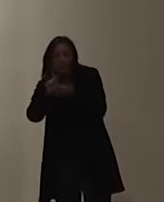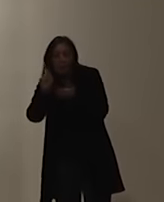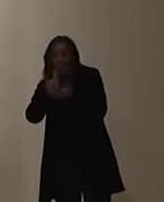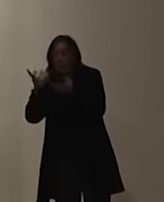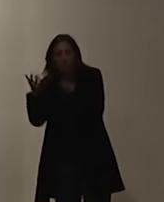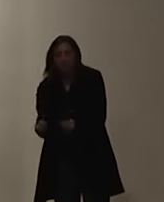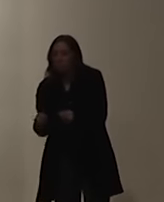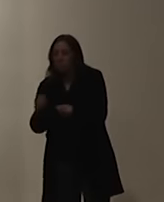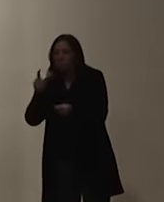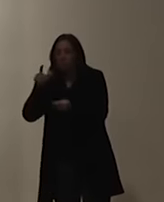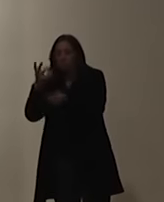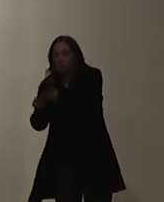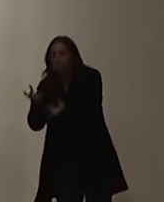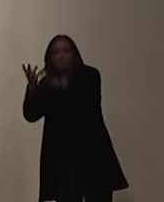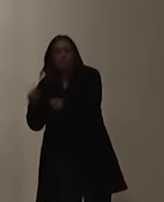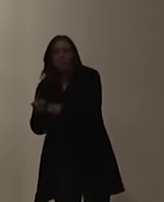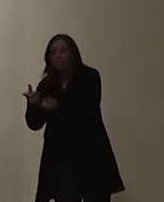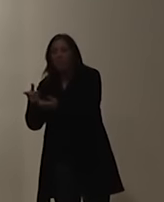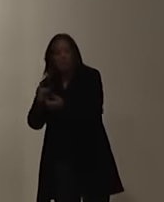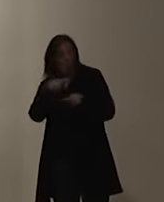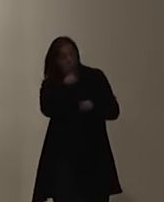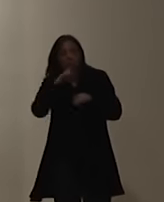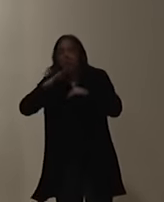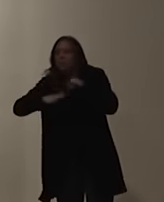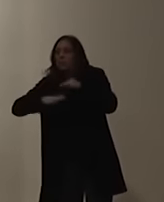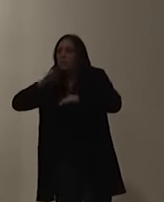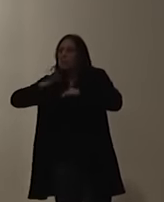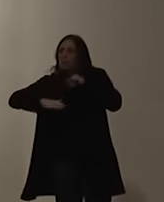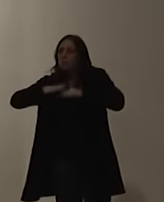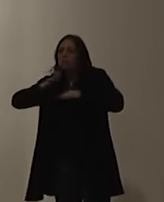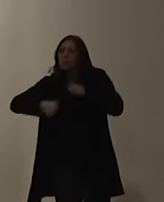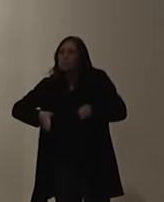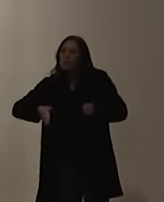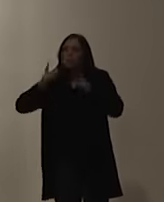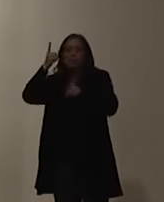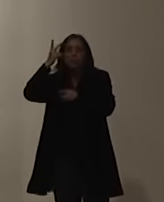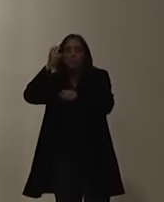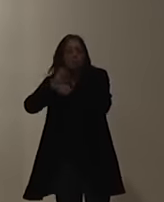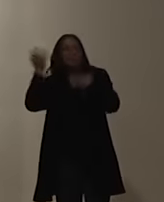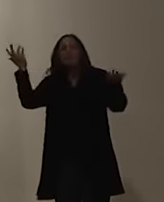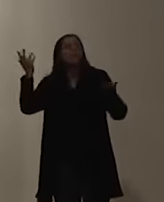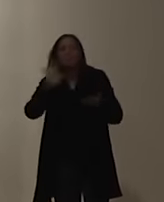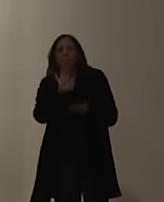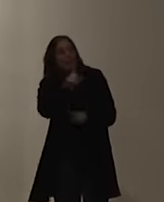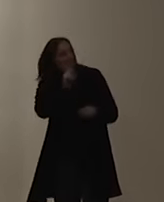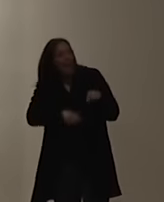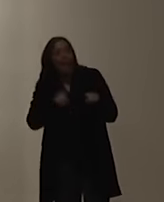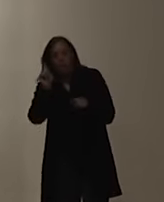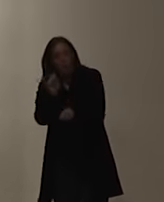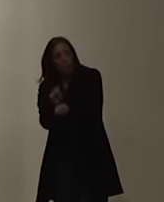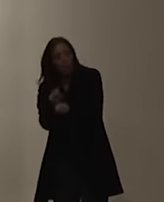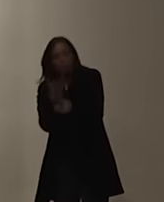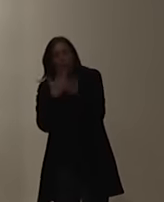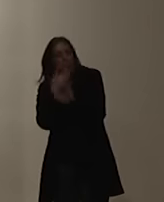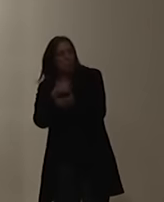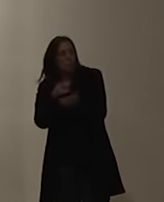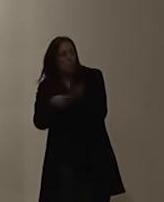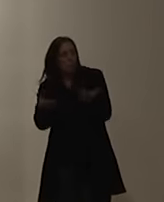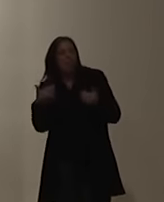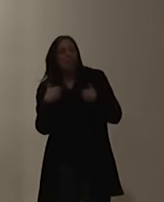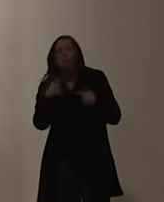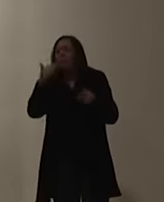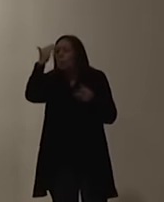big problem. So, you know, I was on the phone with these guys. I was stuck, actually. Anybody remember Casey Hickox?